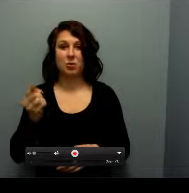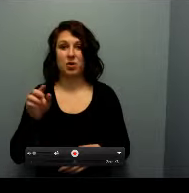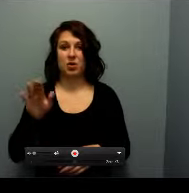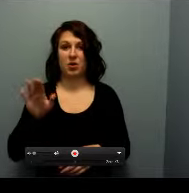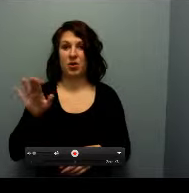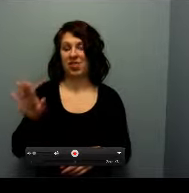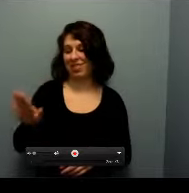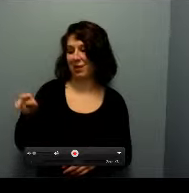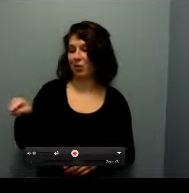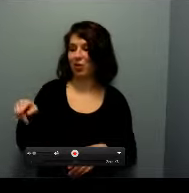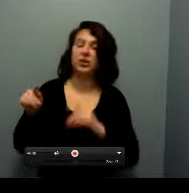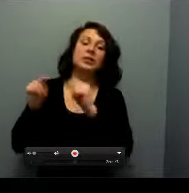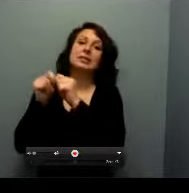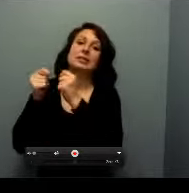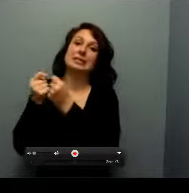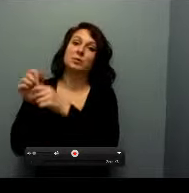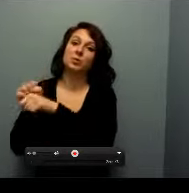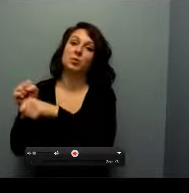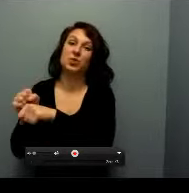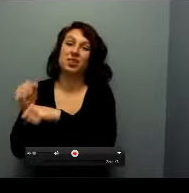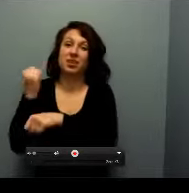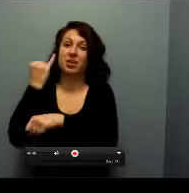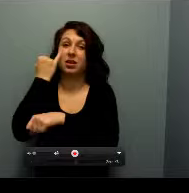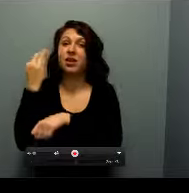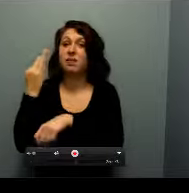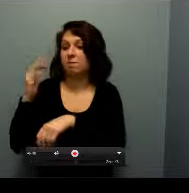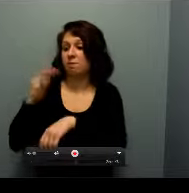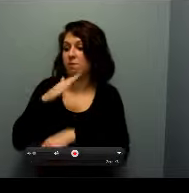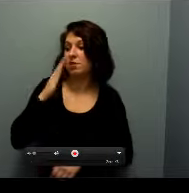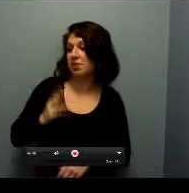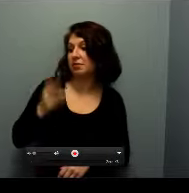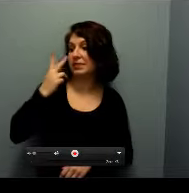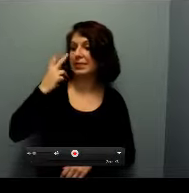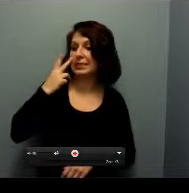them in a team doing the work?